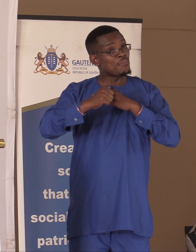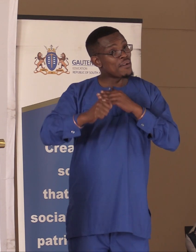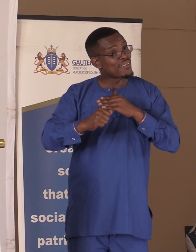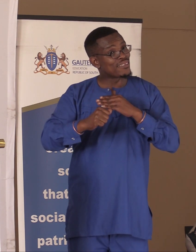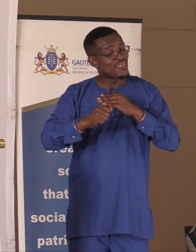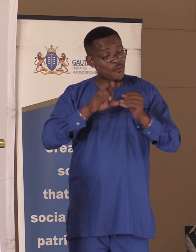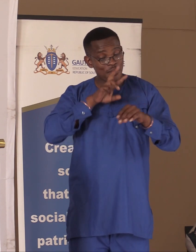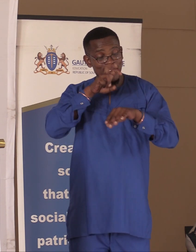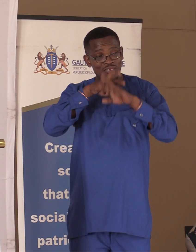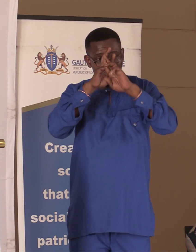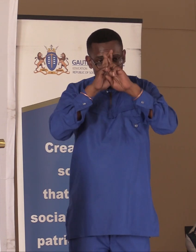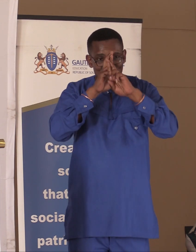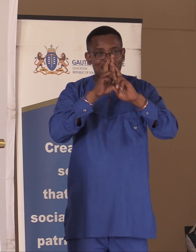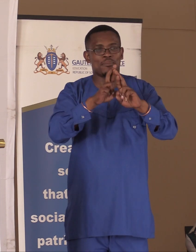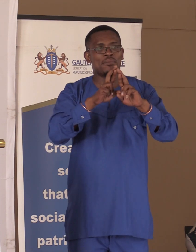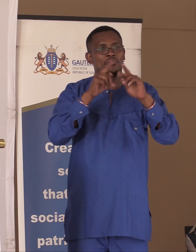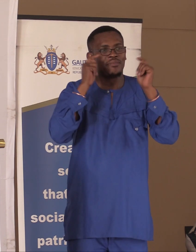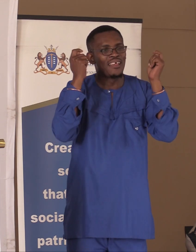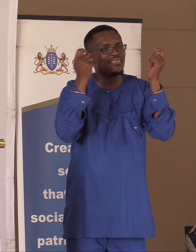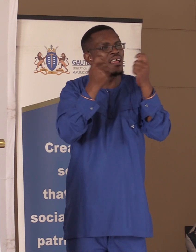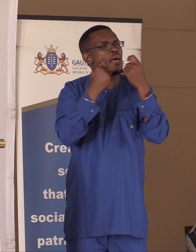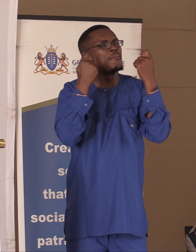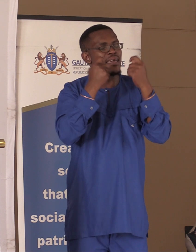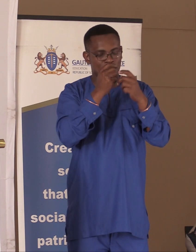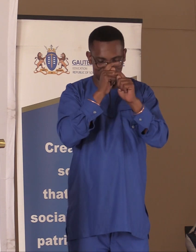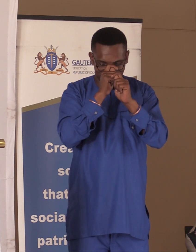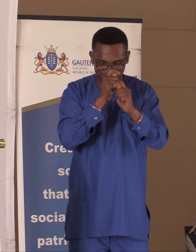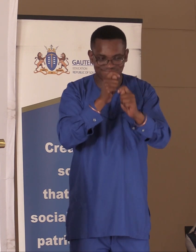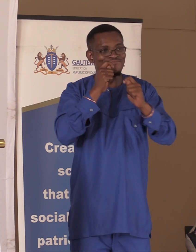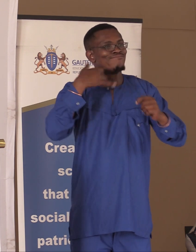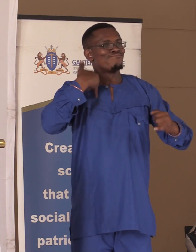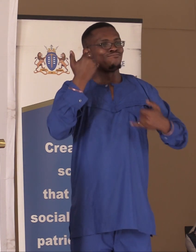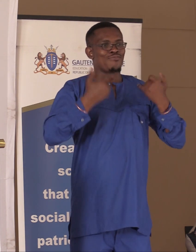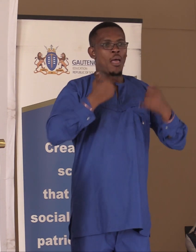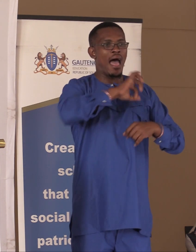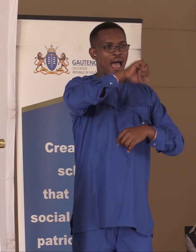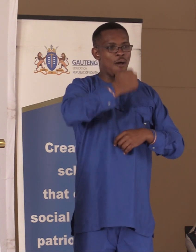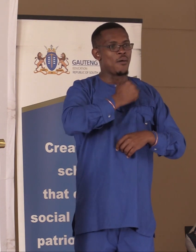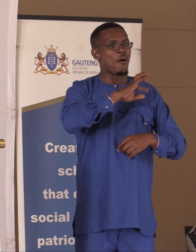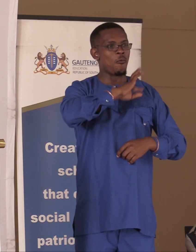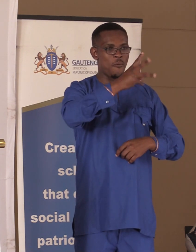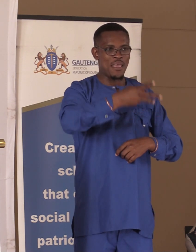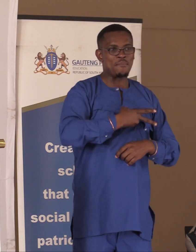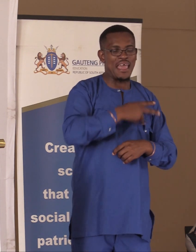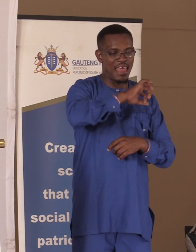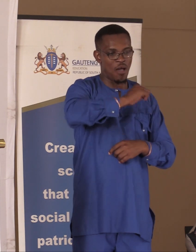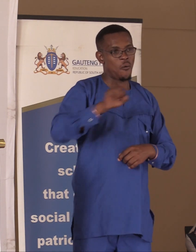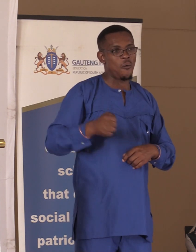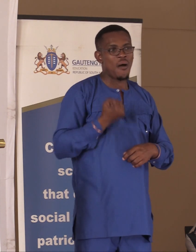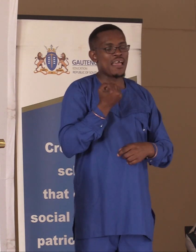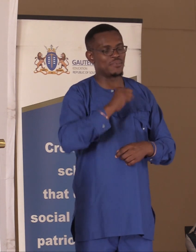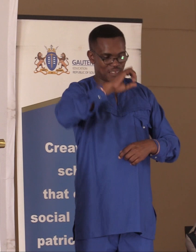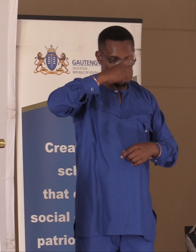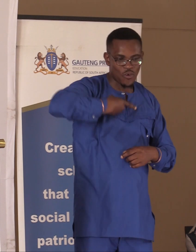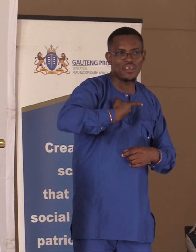need to respect, celebrate, honor, and enjoy our women, our wives, our